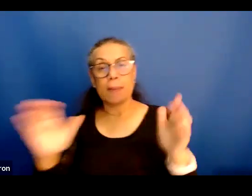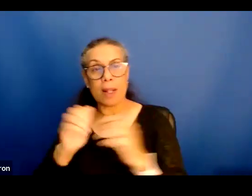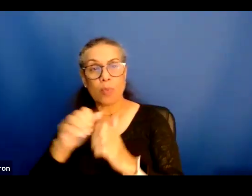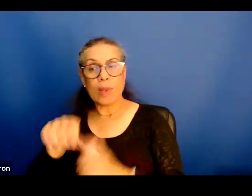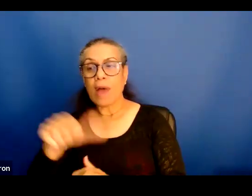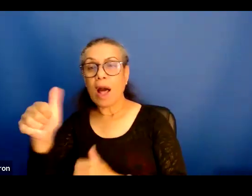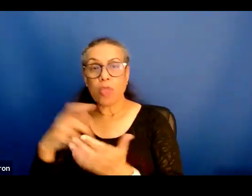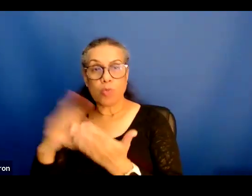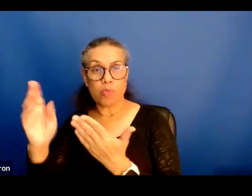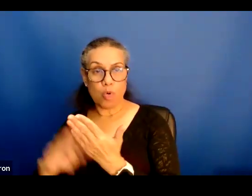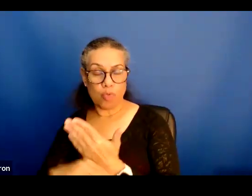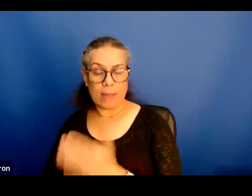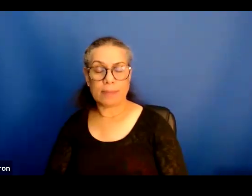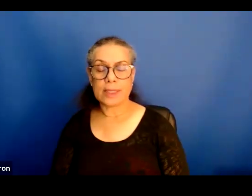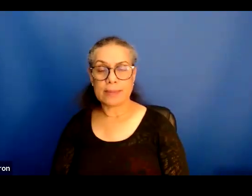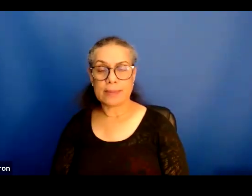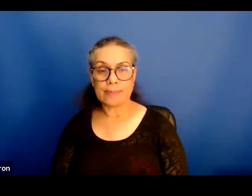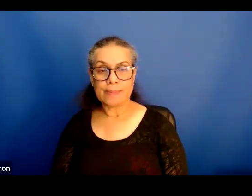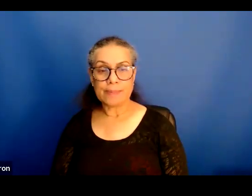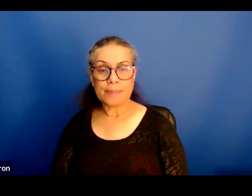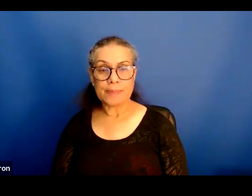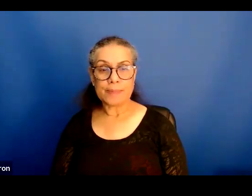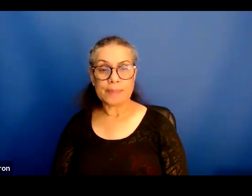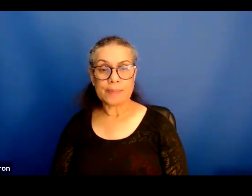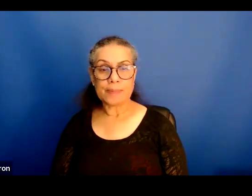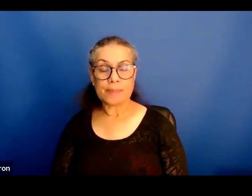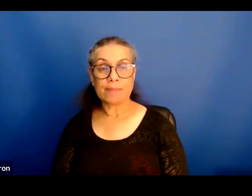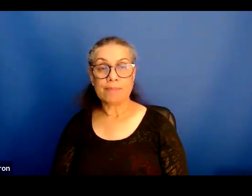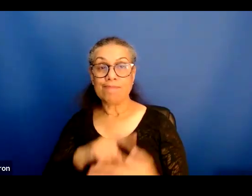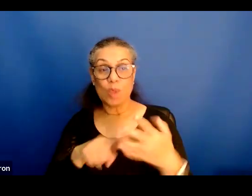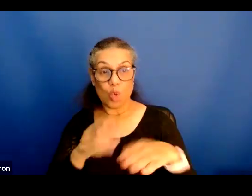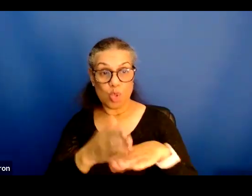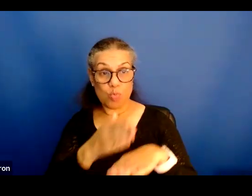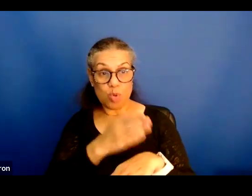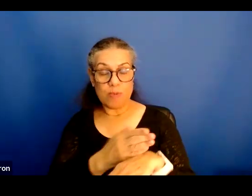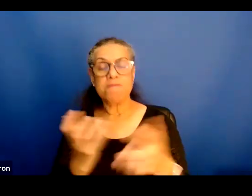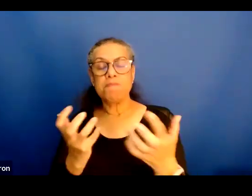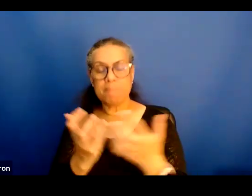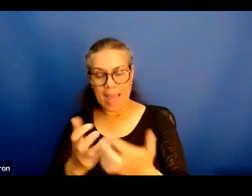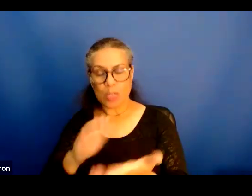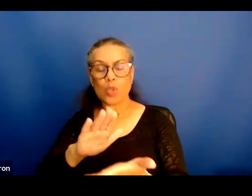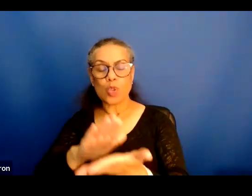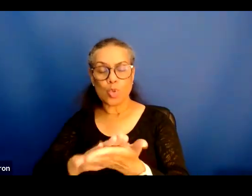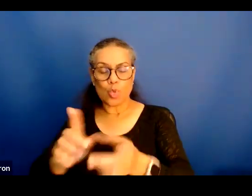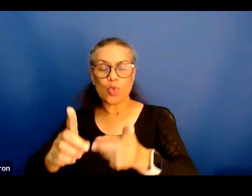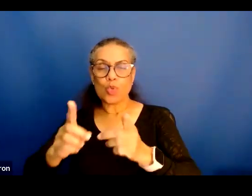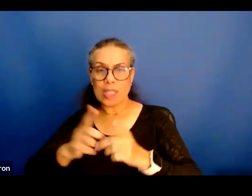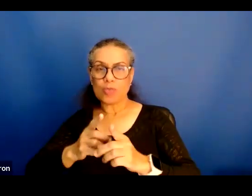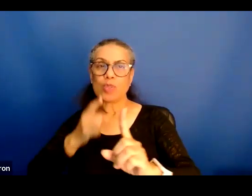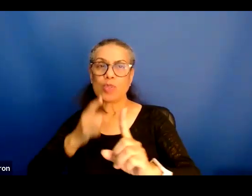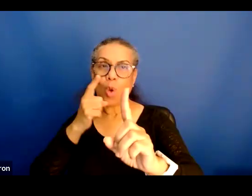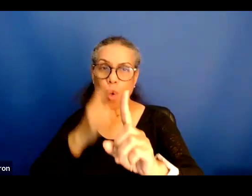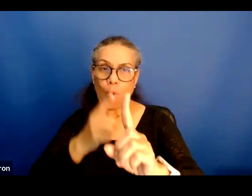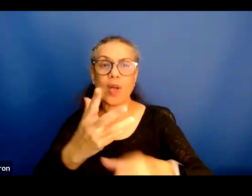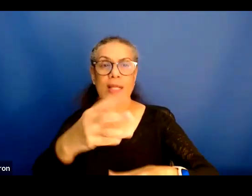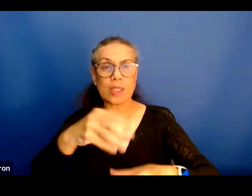any program offered in our district. These improvements align with the district's continued expansion of